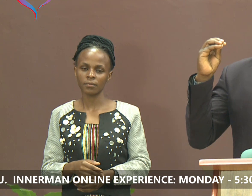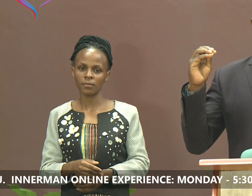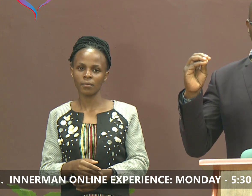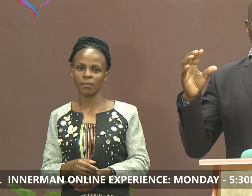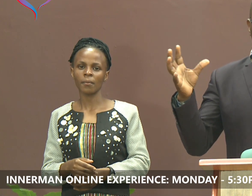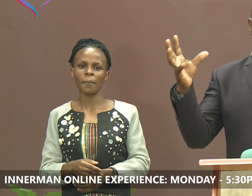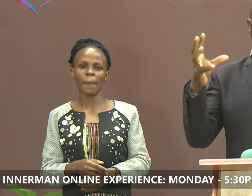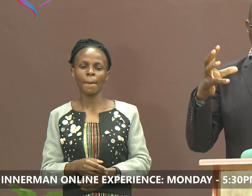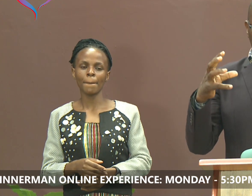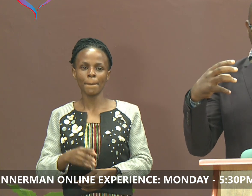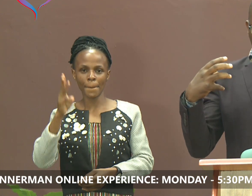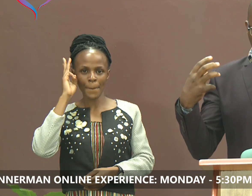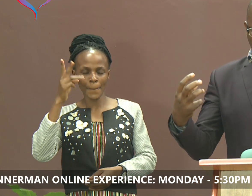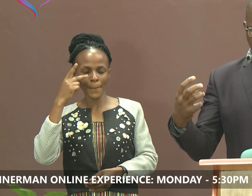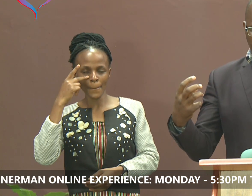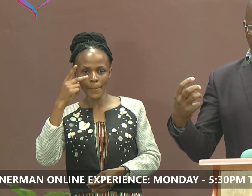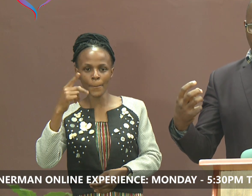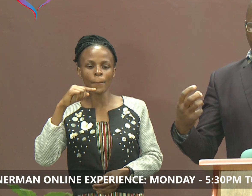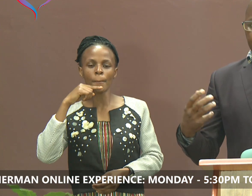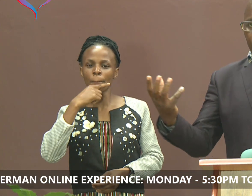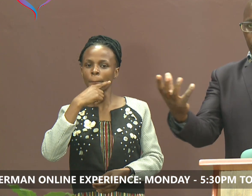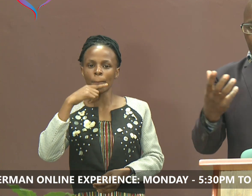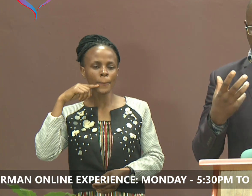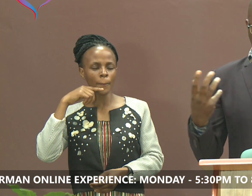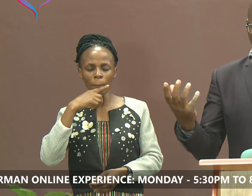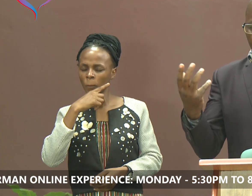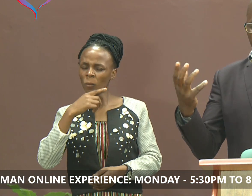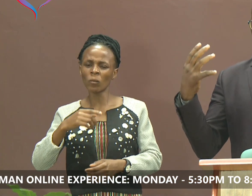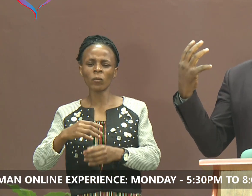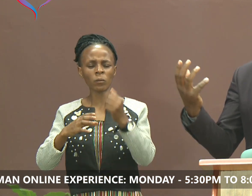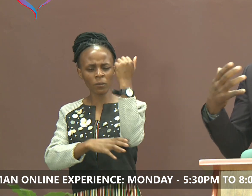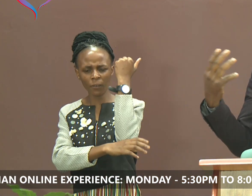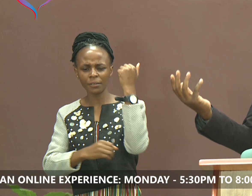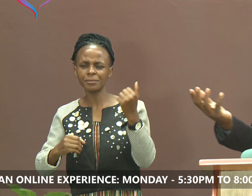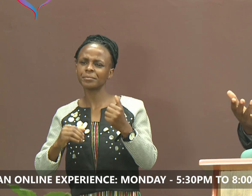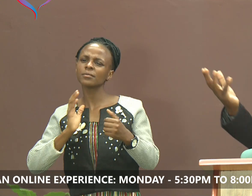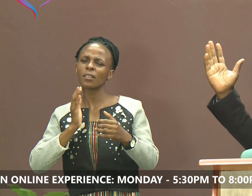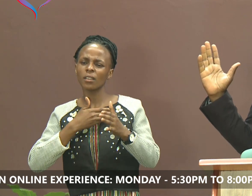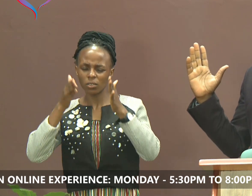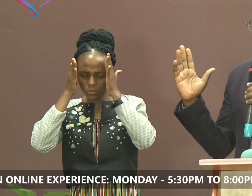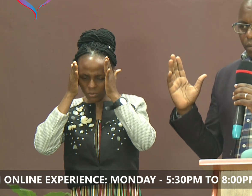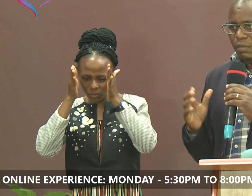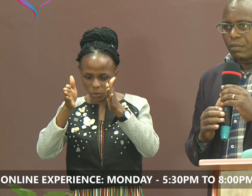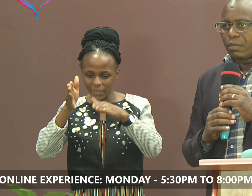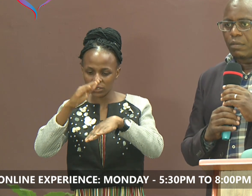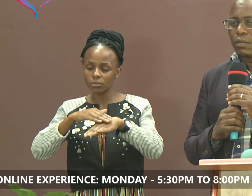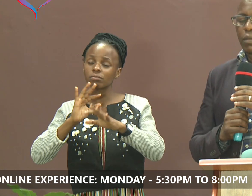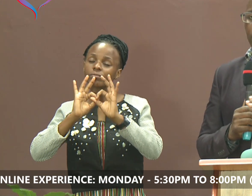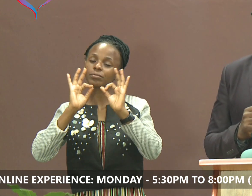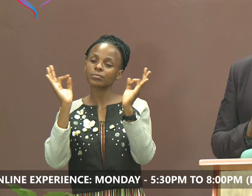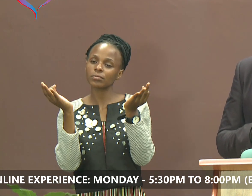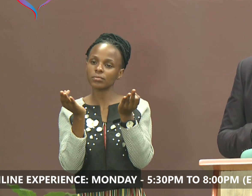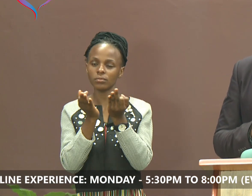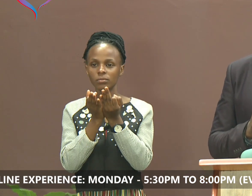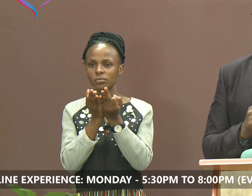that social media robs us of attention. Number one, it robs attention from the family. Eroja kwesanga